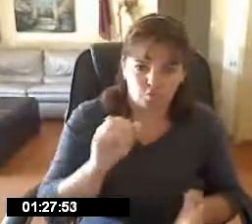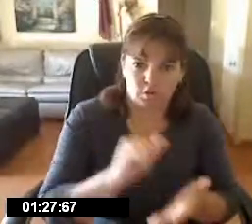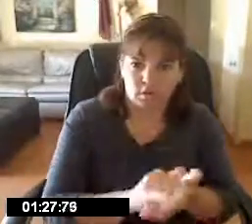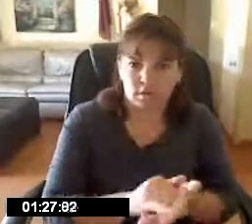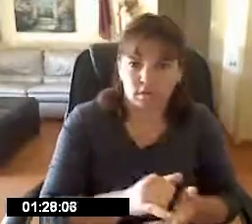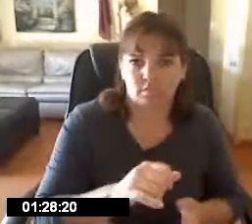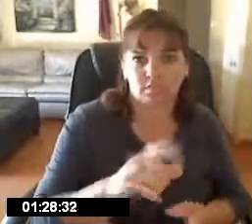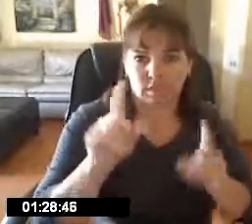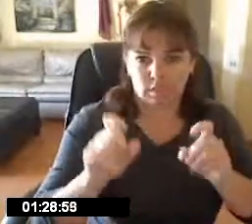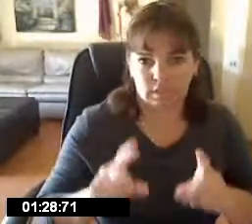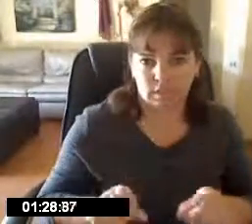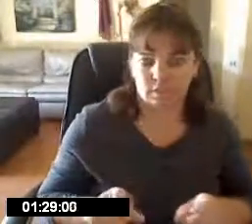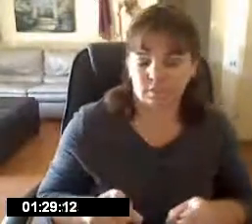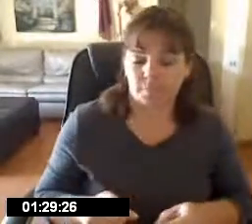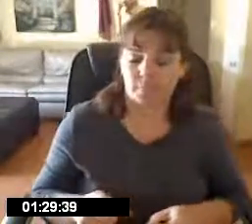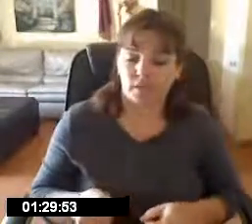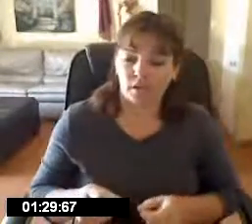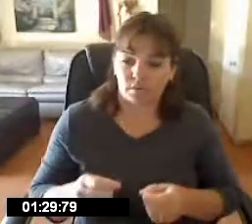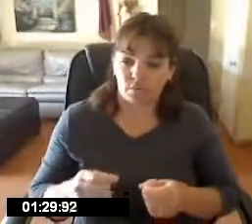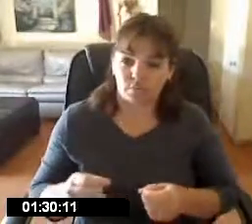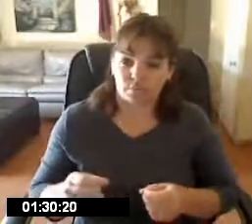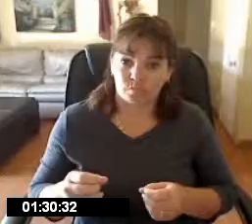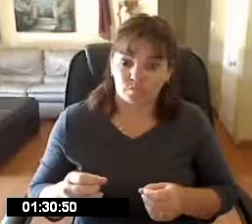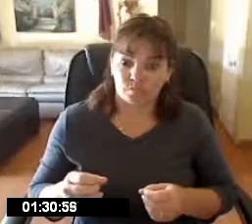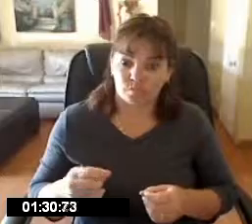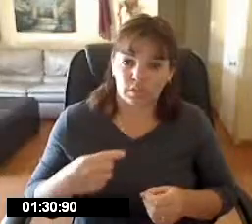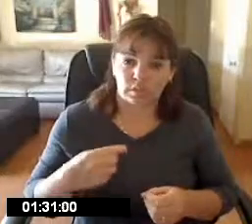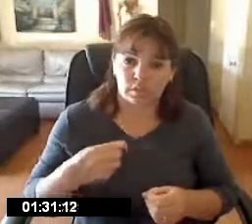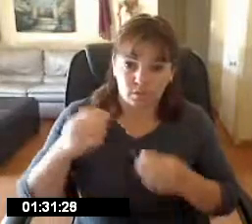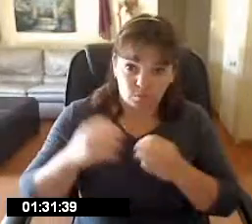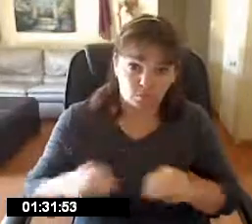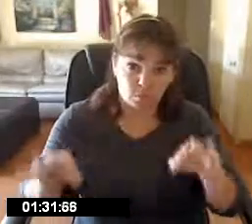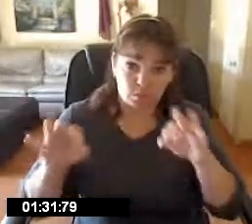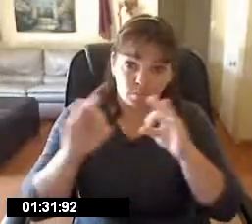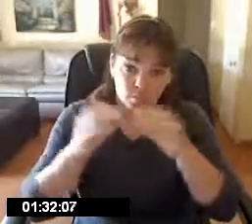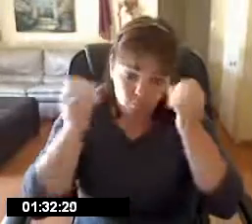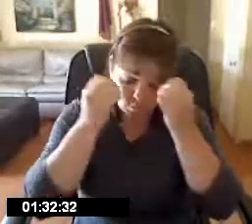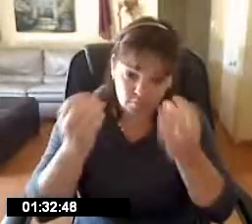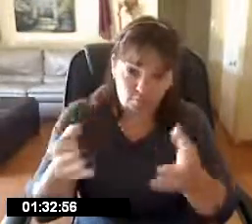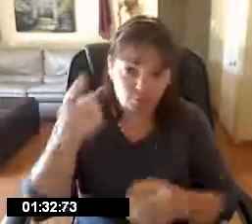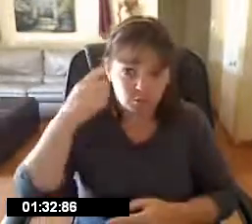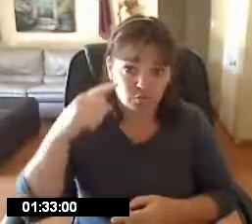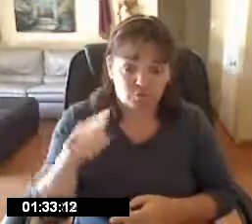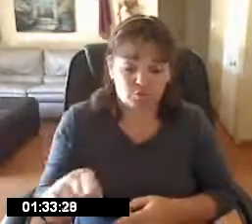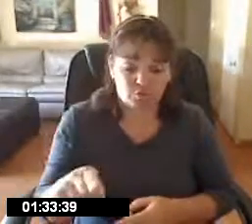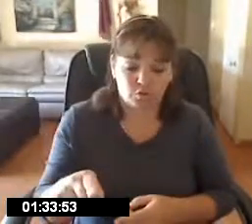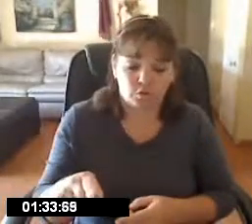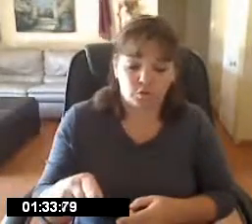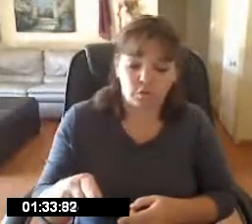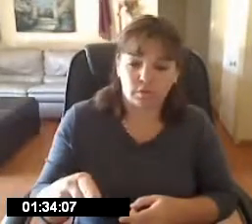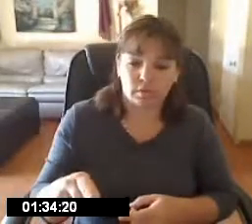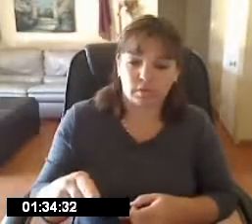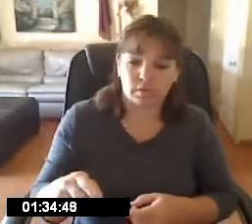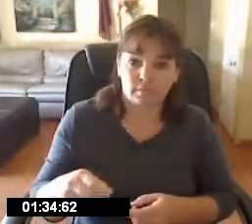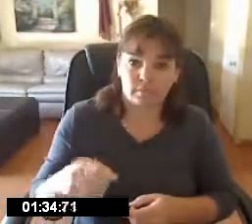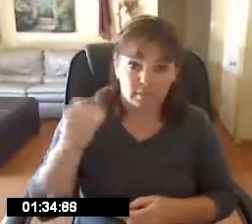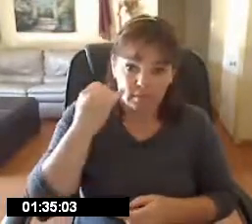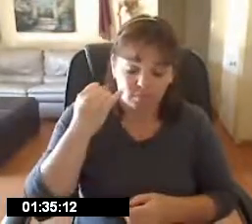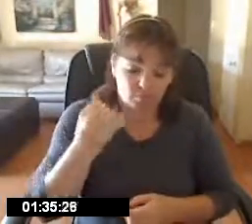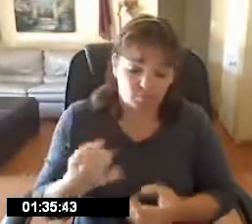because this is information that's pertinent to you as you strive for certification. So